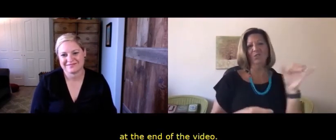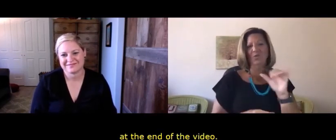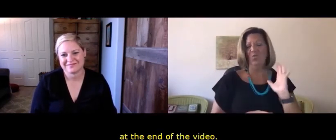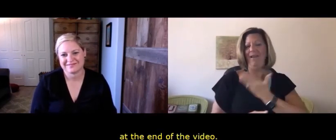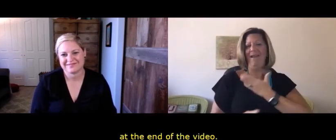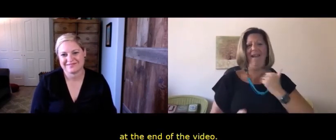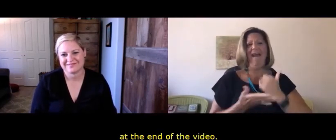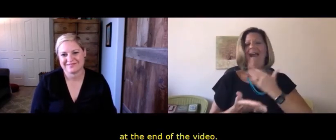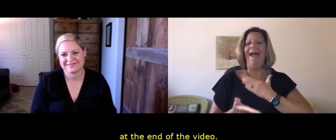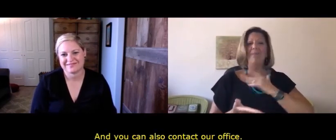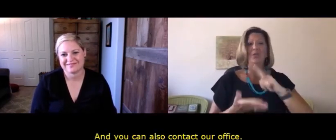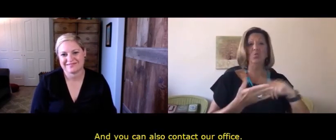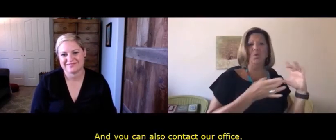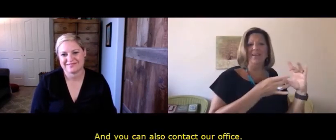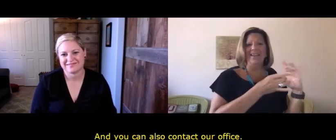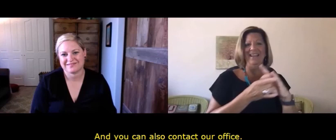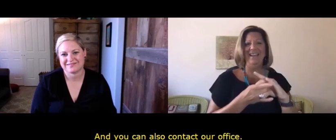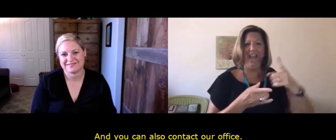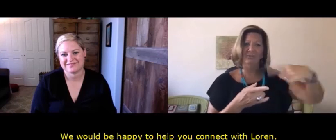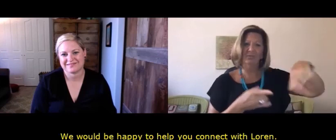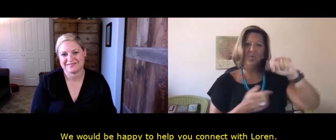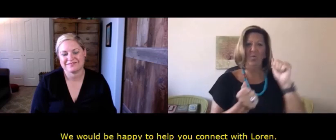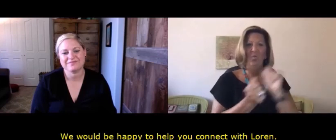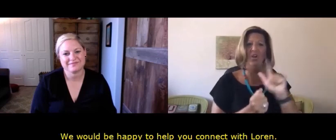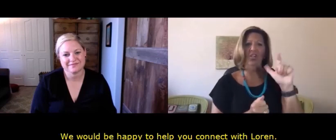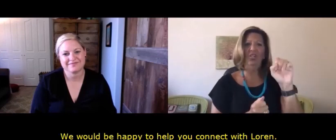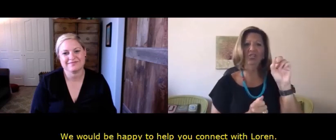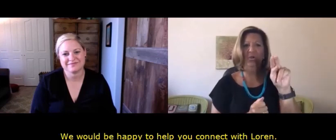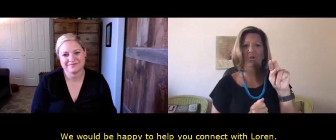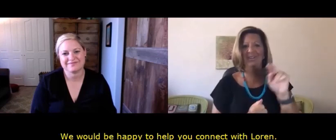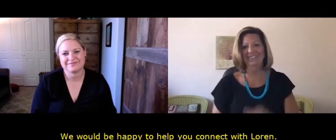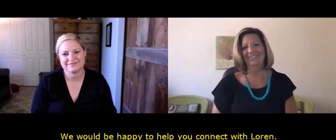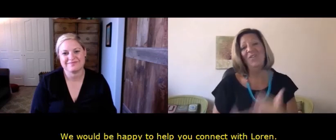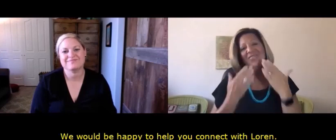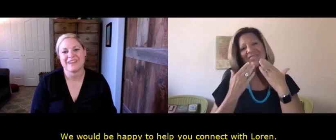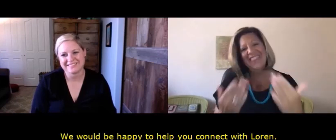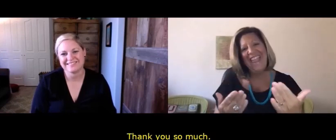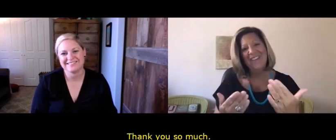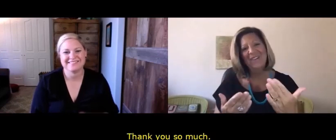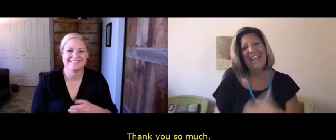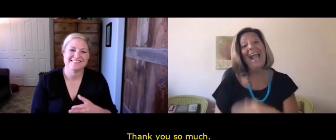end of the video. And you can also contact our office. We'd be happy to help you connect